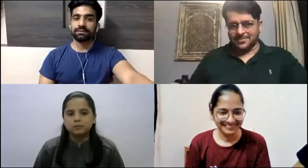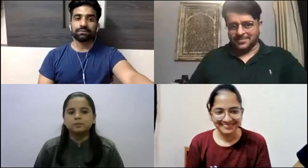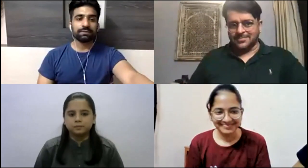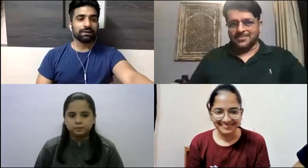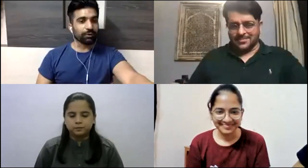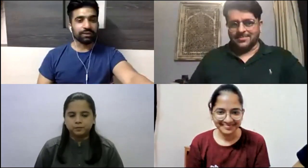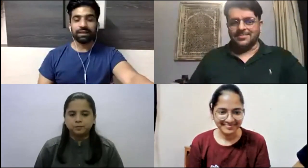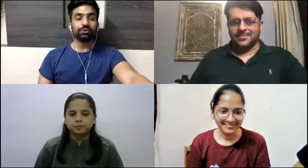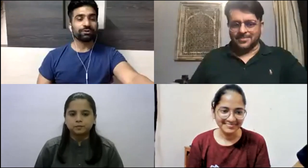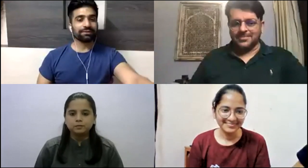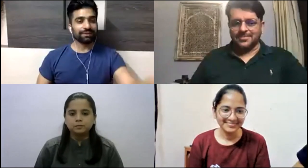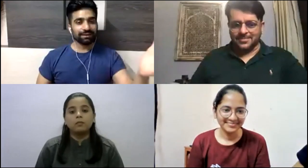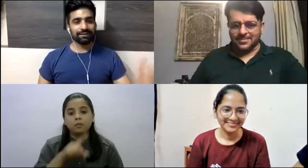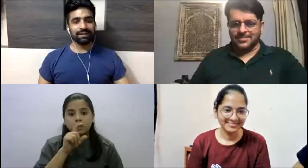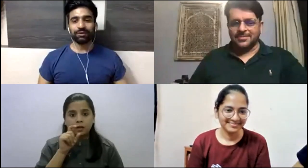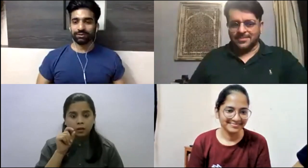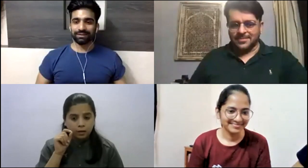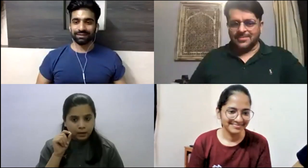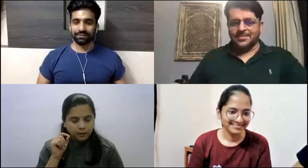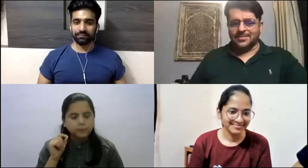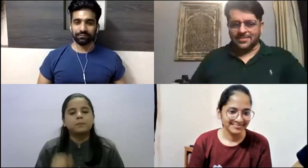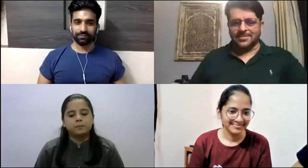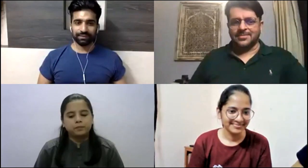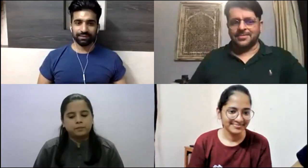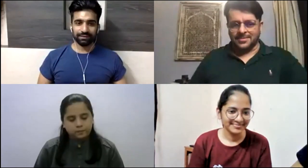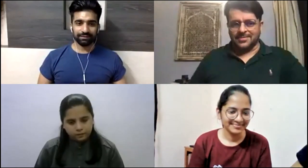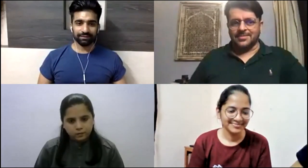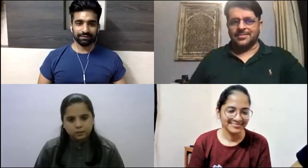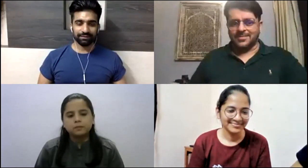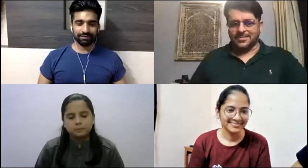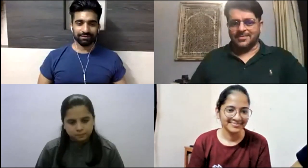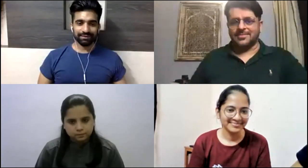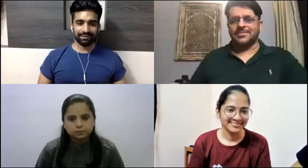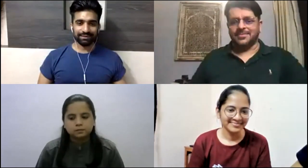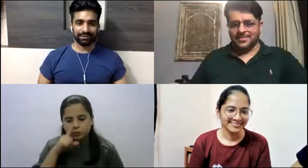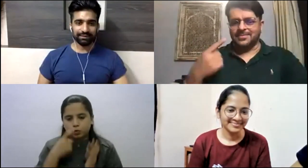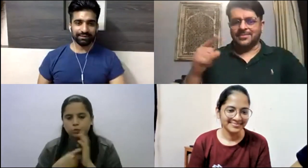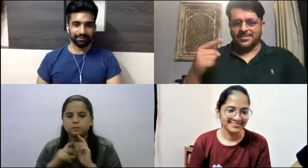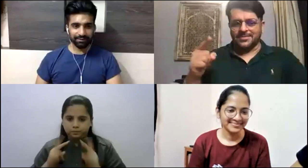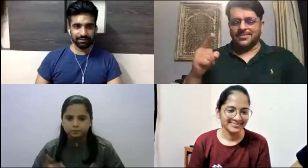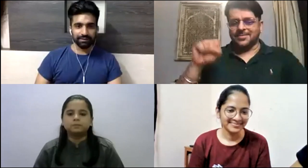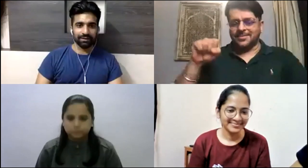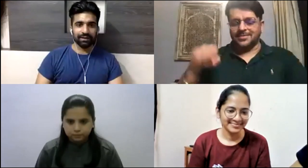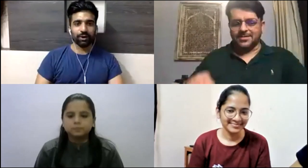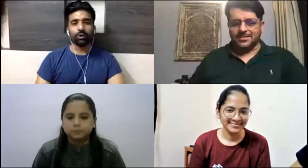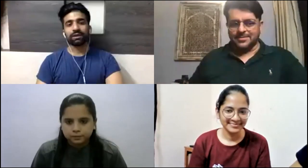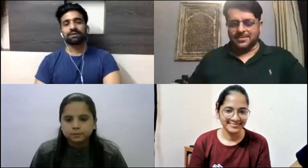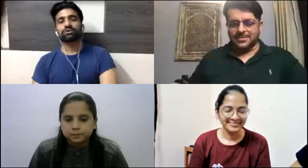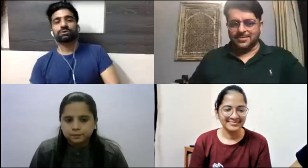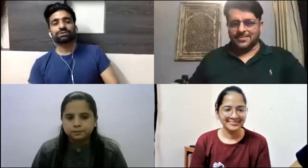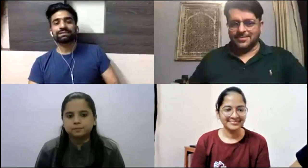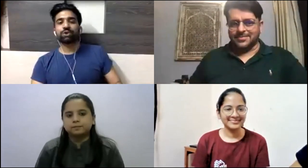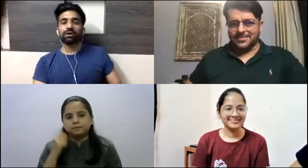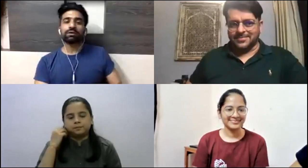clear. okay, And thank she you, wants to that, and she's thank you. not in depression, so she's not able. Anyway, she's not feeling like reading. Okay,